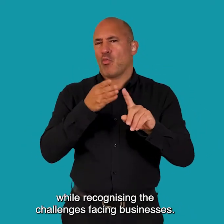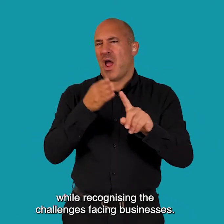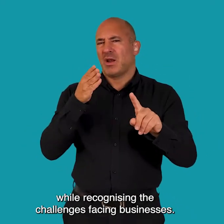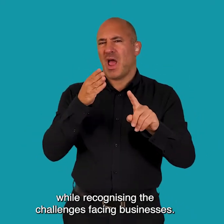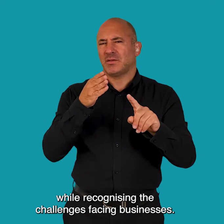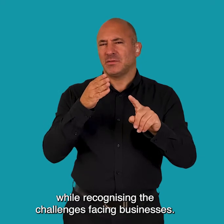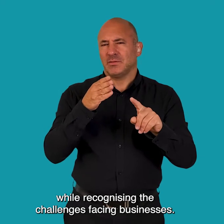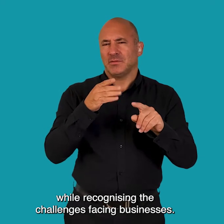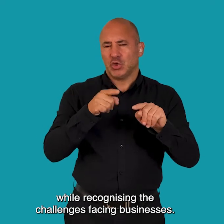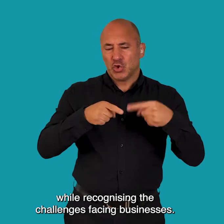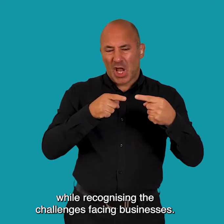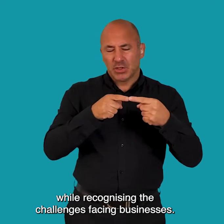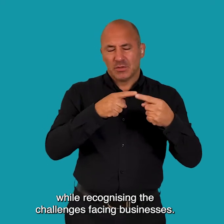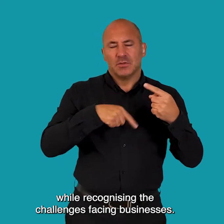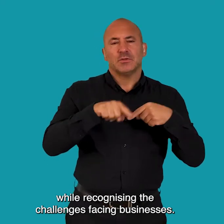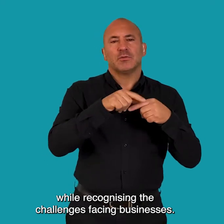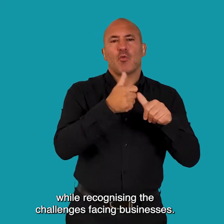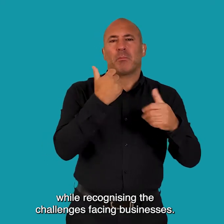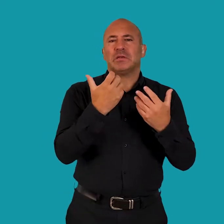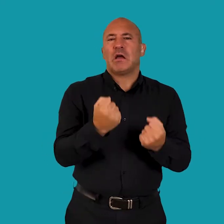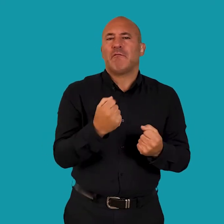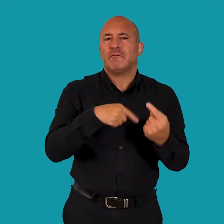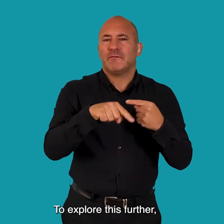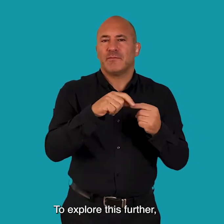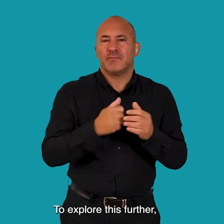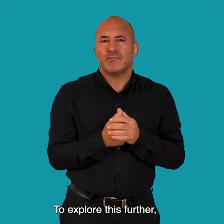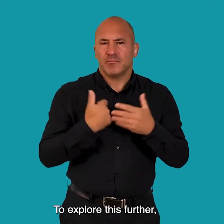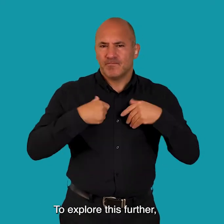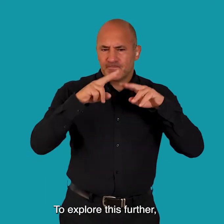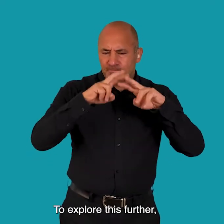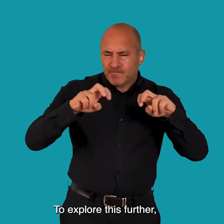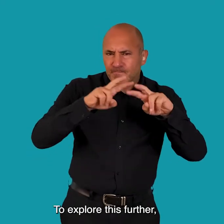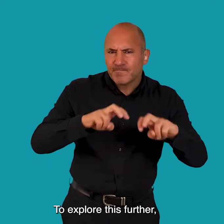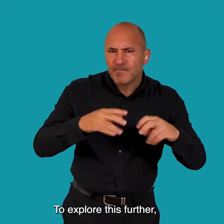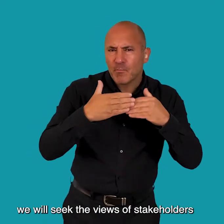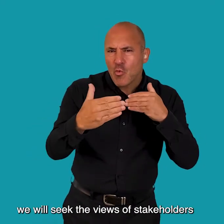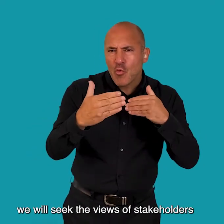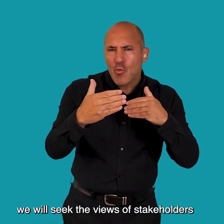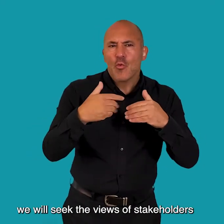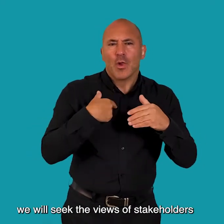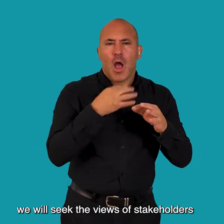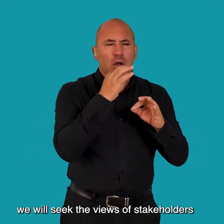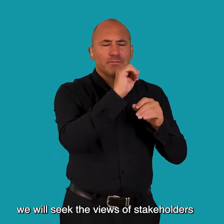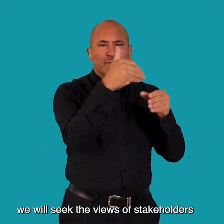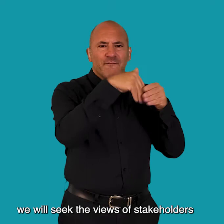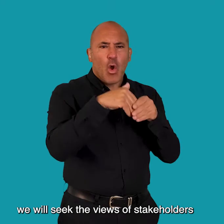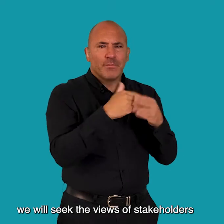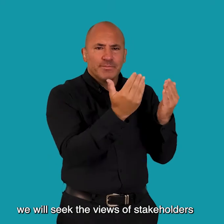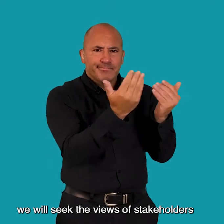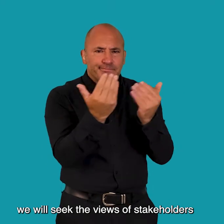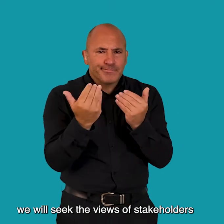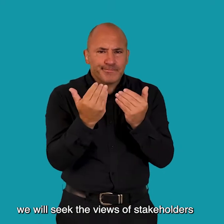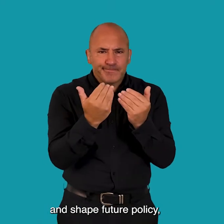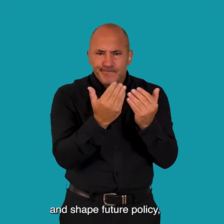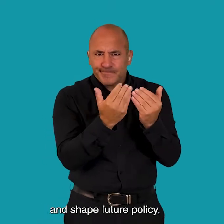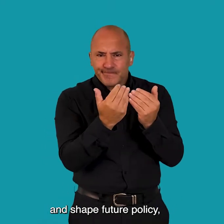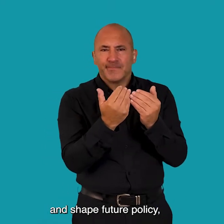recognising the challenges facing businesses. To explore this further, we will seek the views of stakeholders and shape